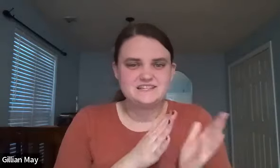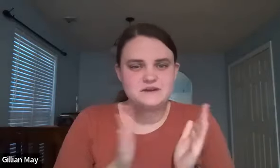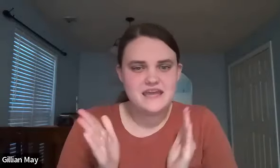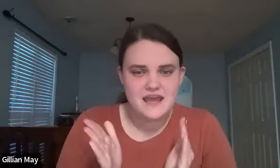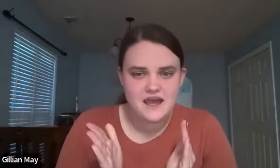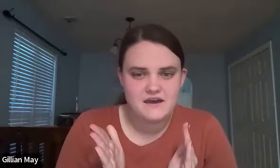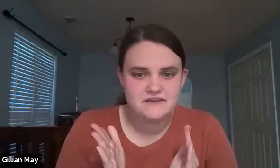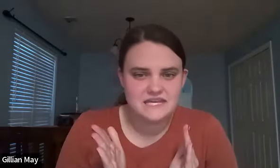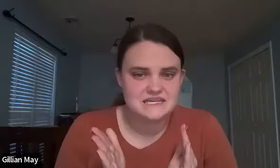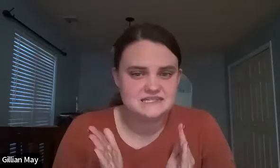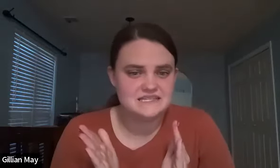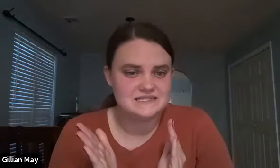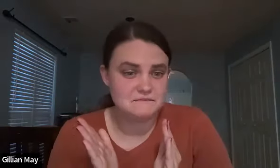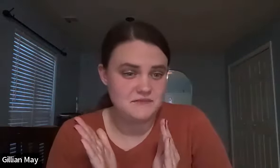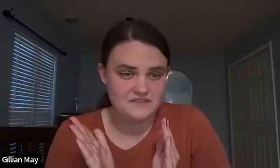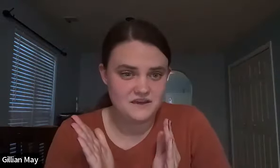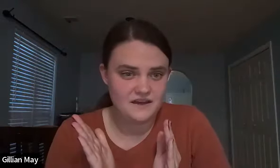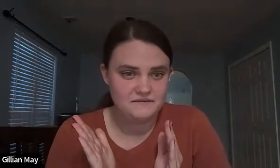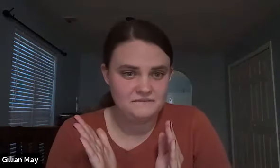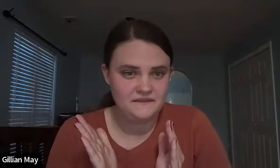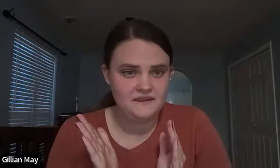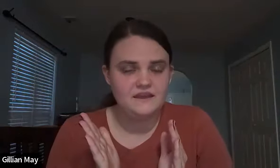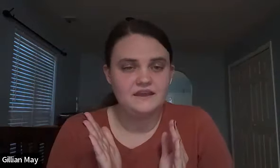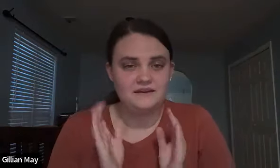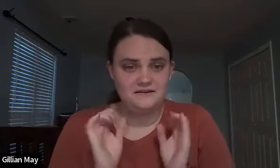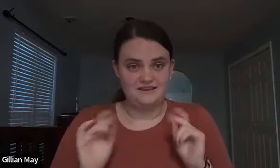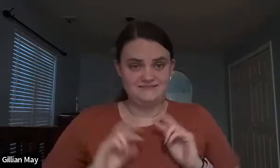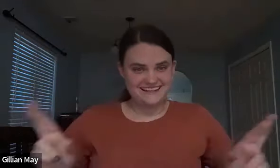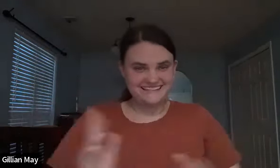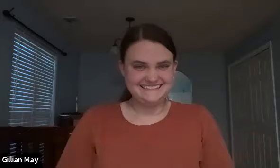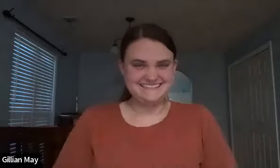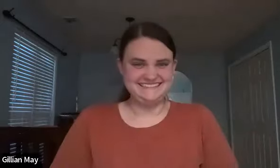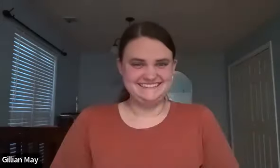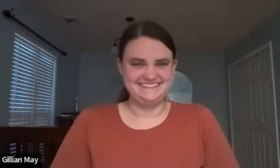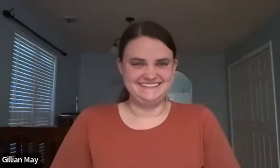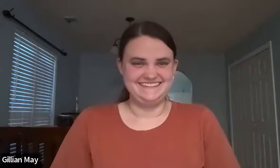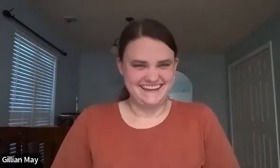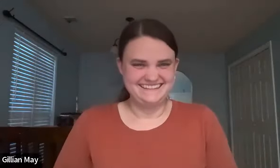one I have is Samantha. All right, ready? Okay.